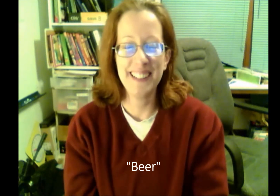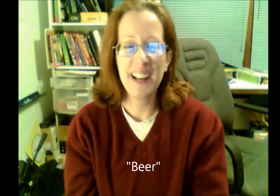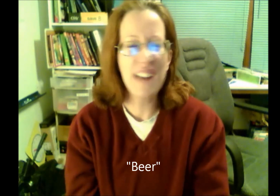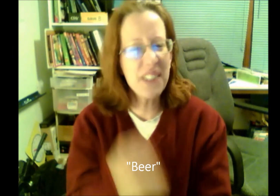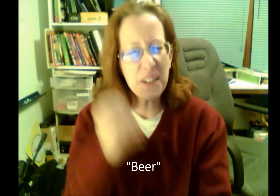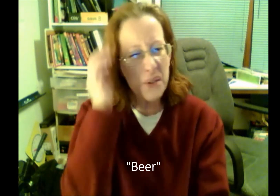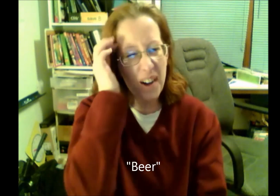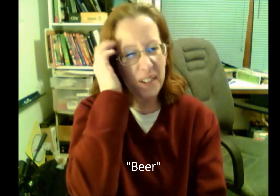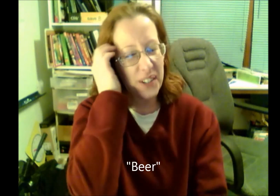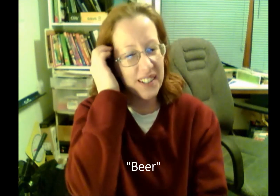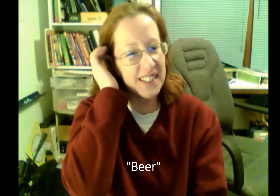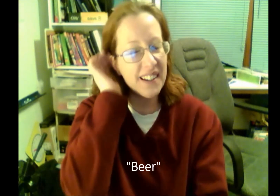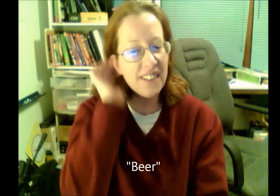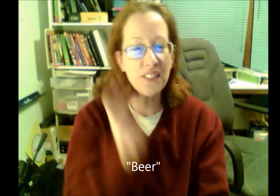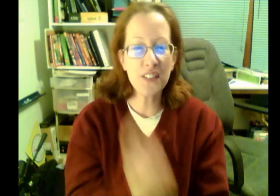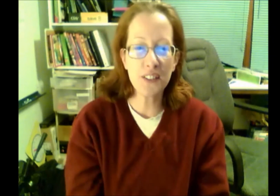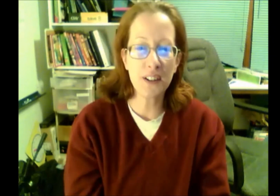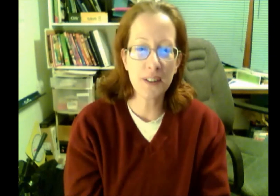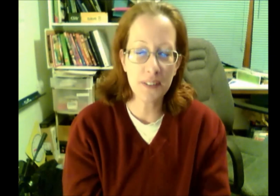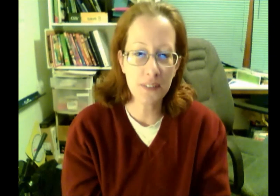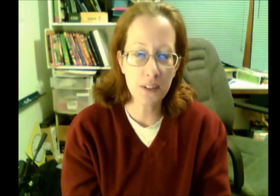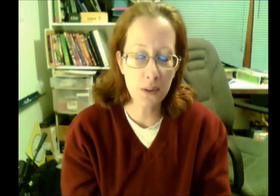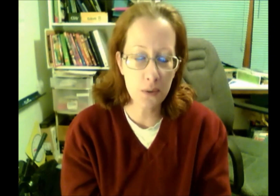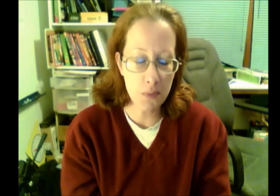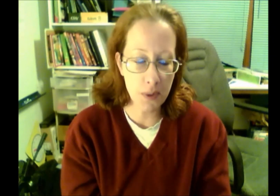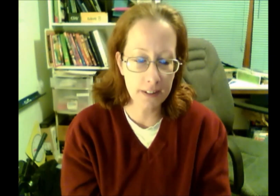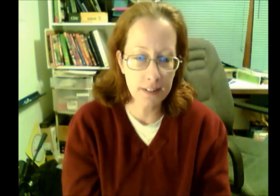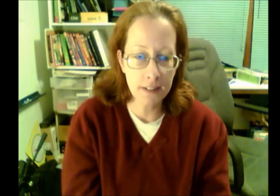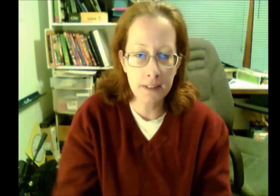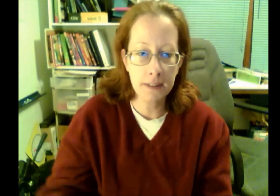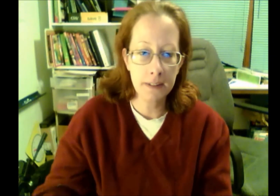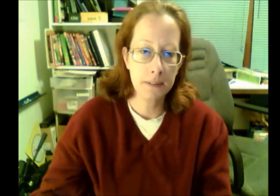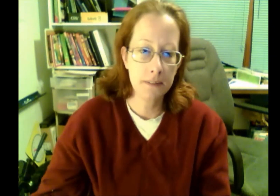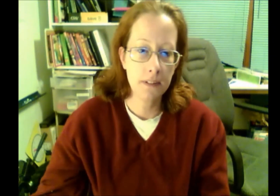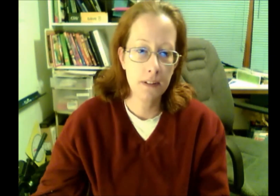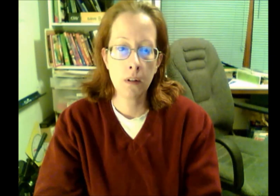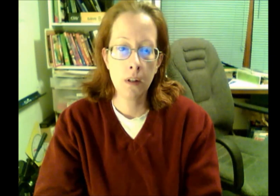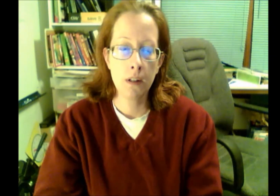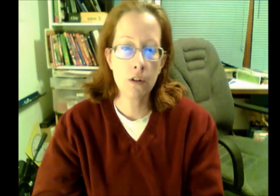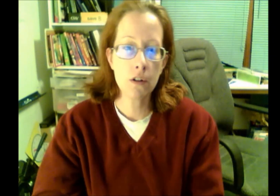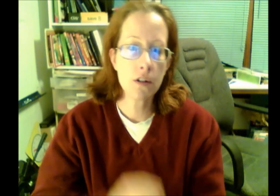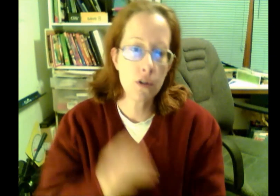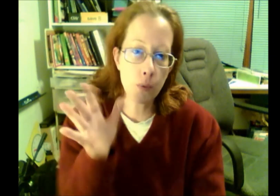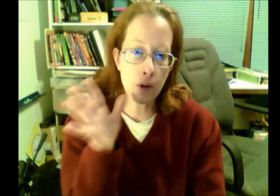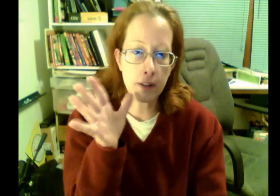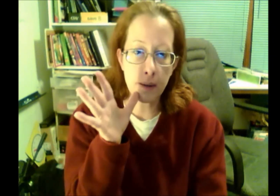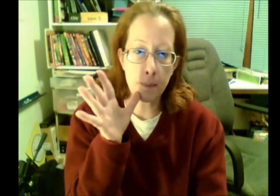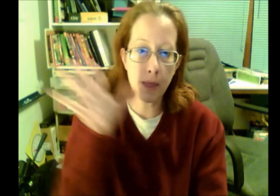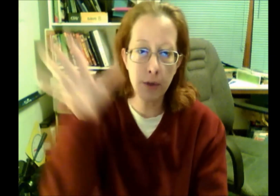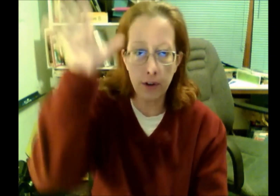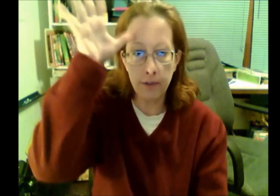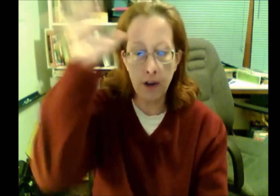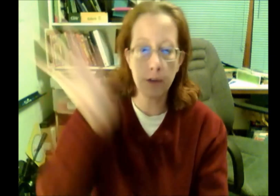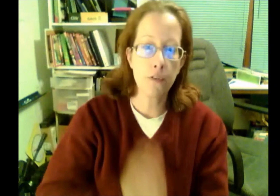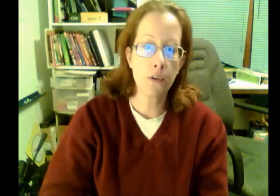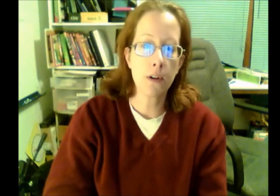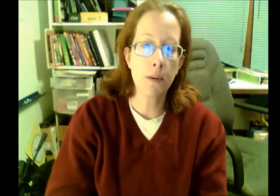I forget what wine was. I've never used wine. Now, just as you want like mother and father for a baby